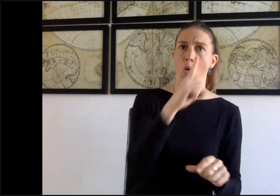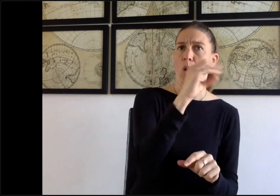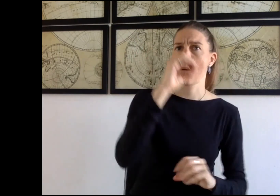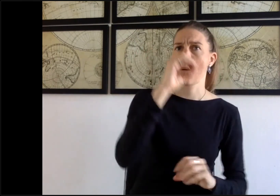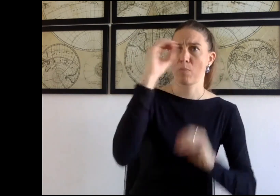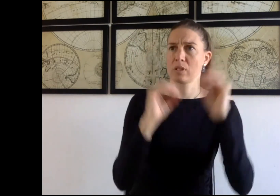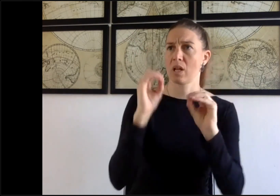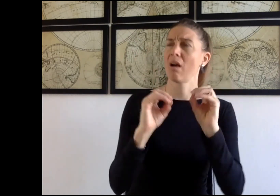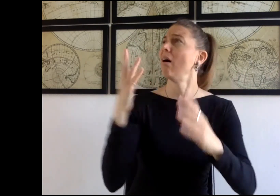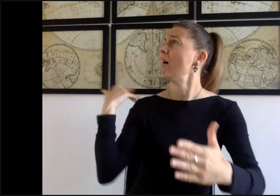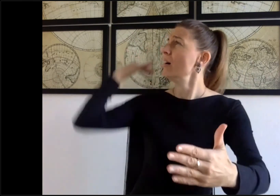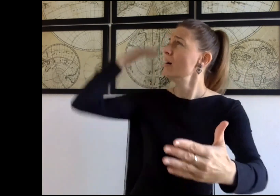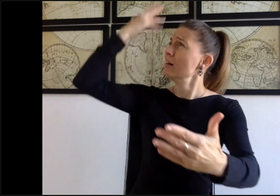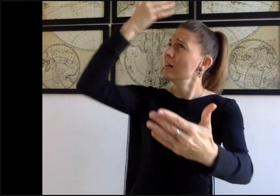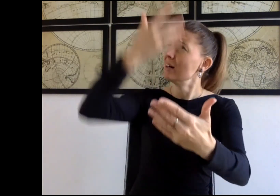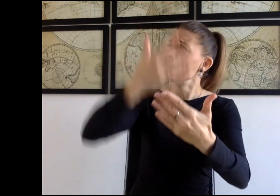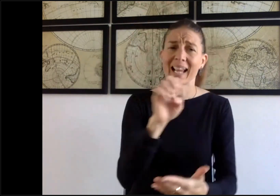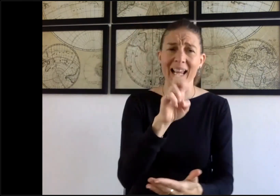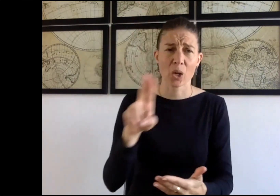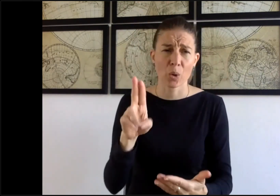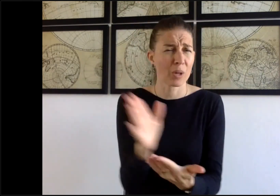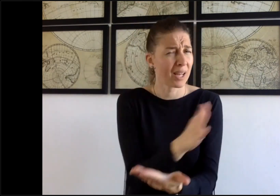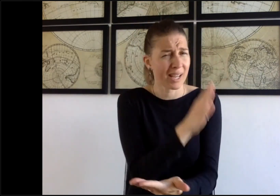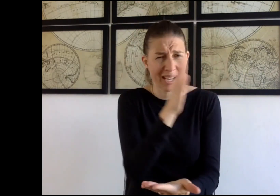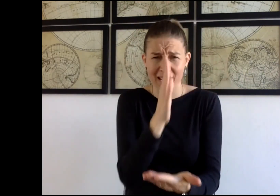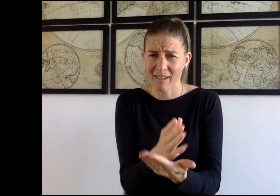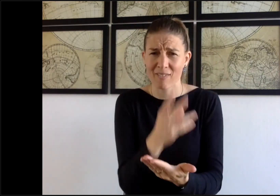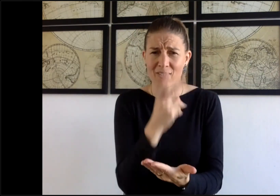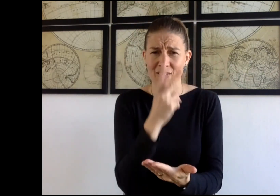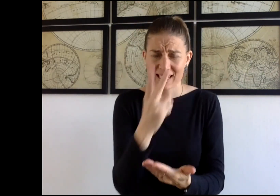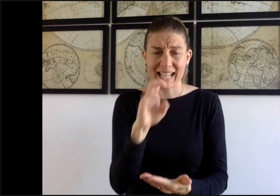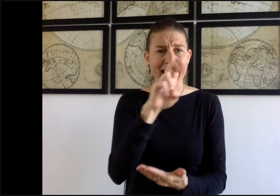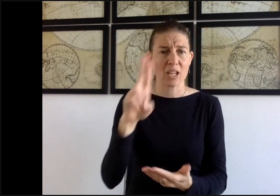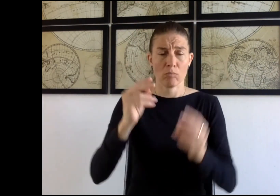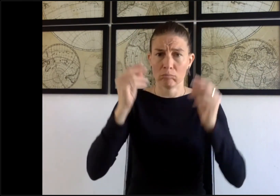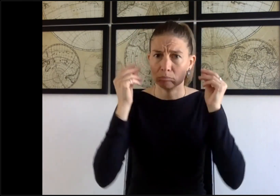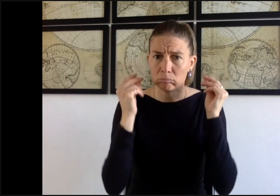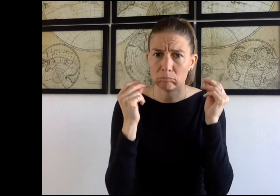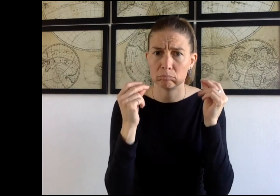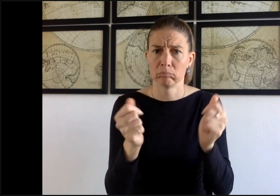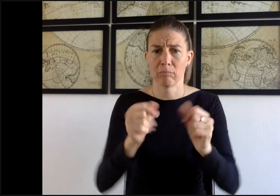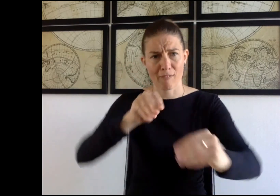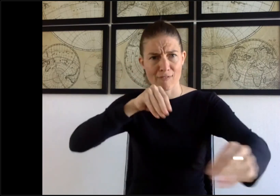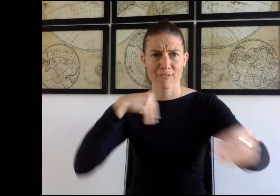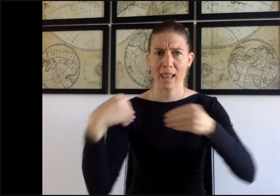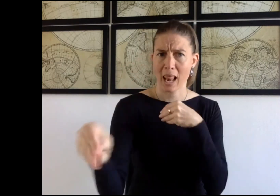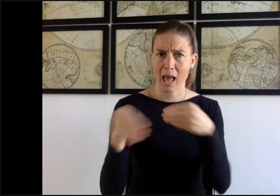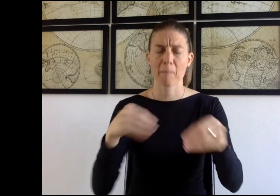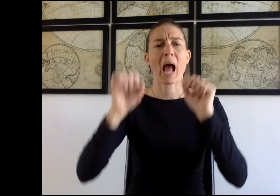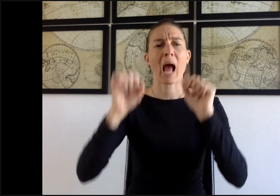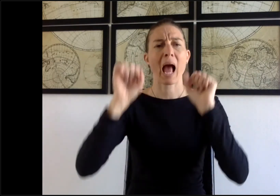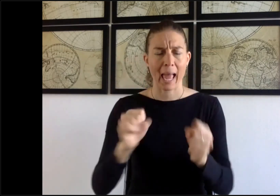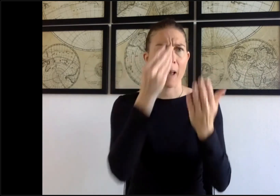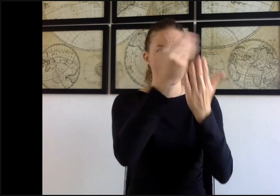history of the EU would create so quickly with such vast flexibility measures. Let me also refer to the